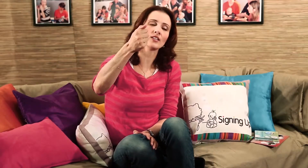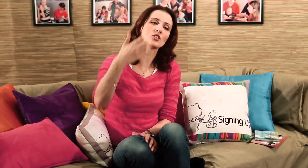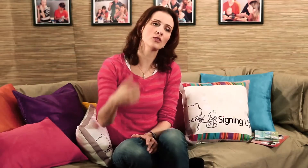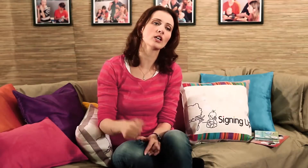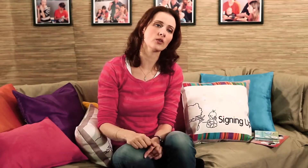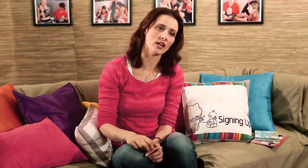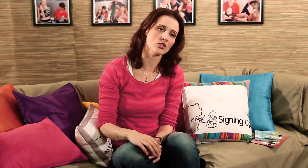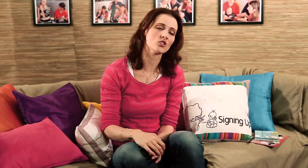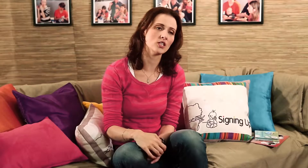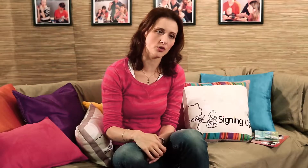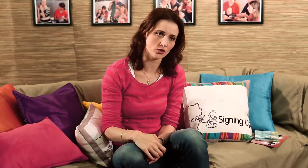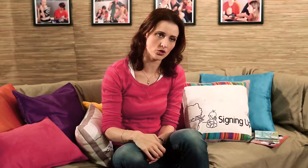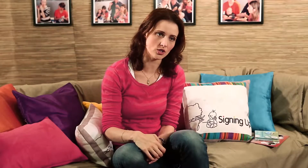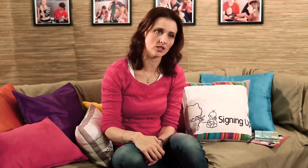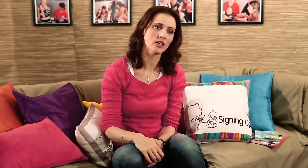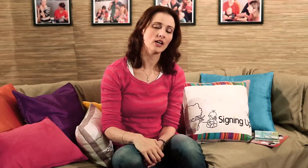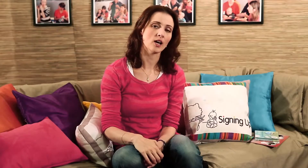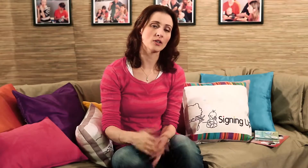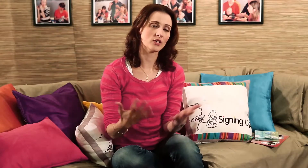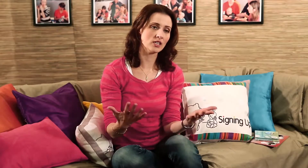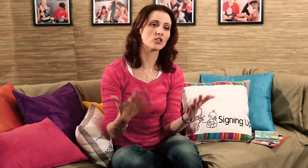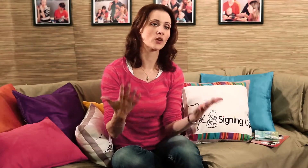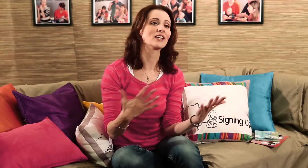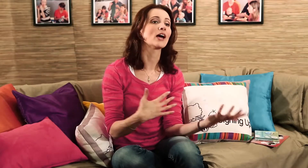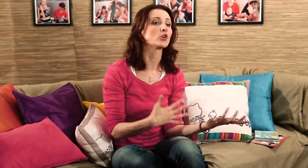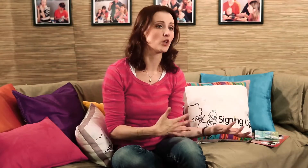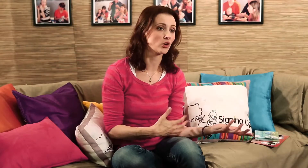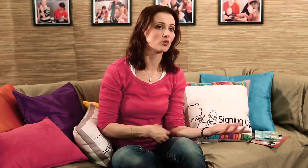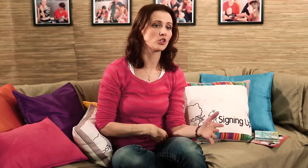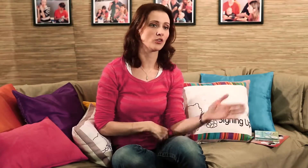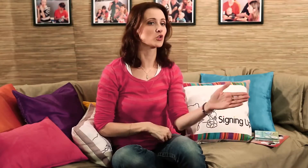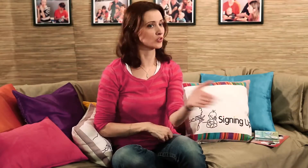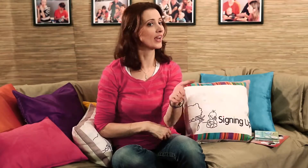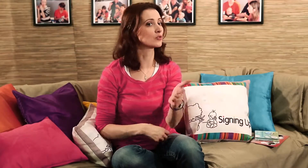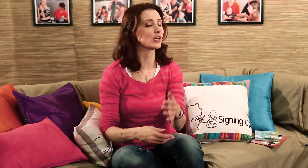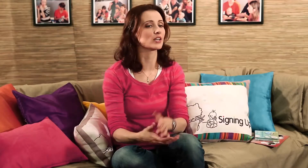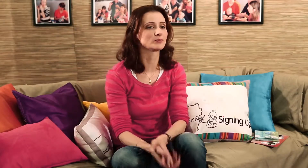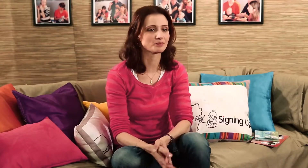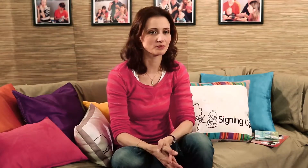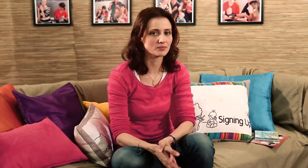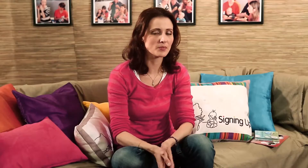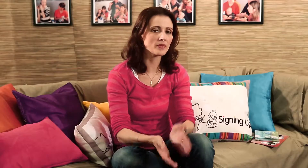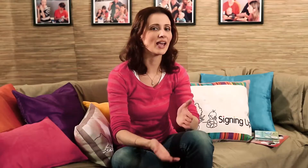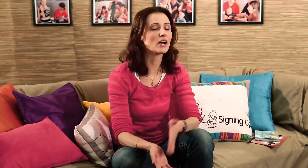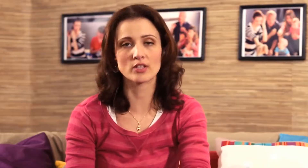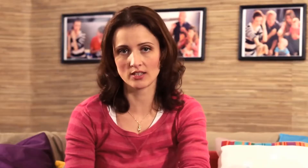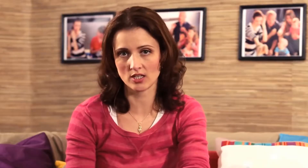see if you get a reaction, see if they understood. And if they did, great, now you know. You know that you're sort of halfway there. After that